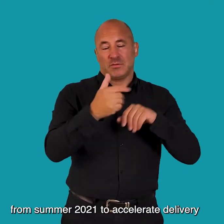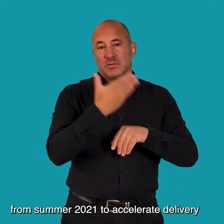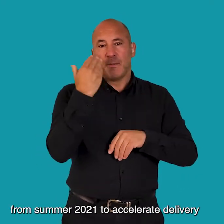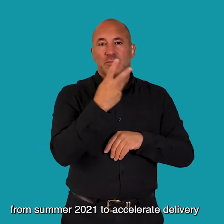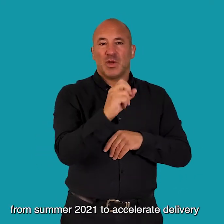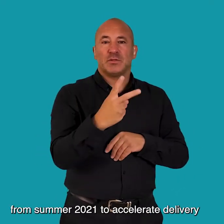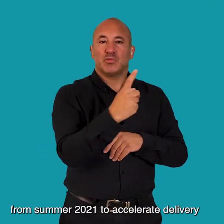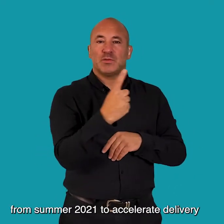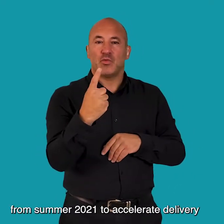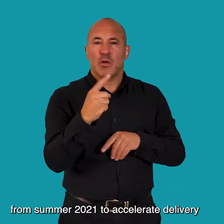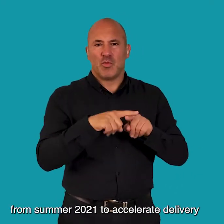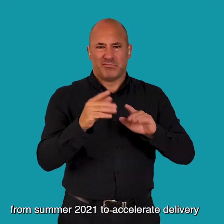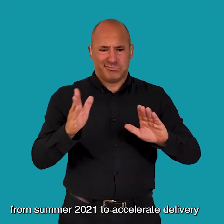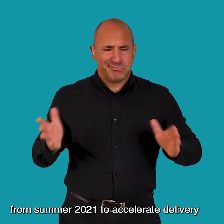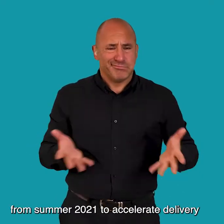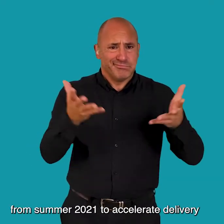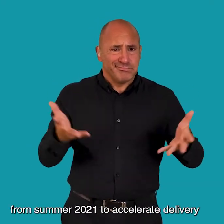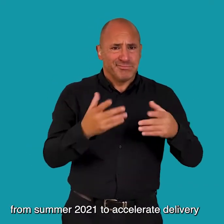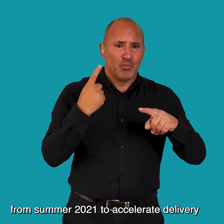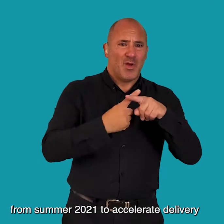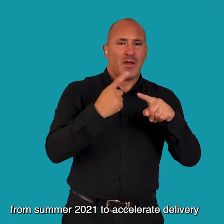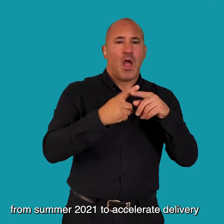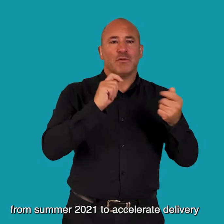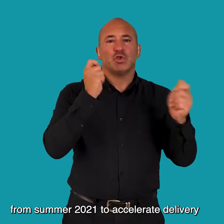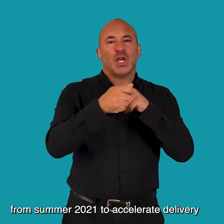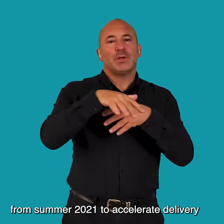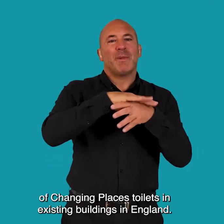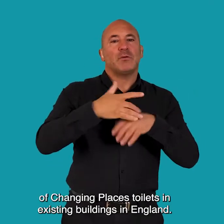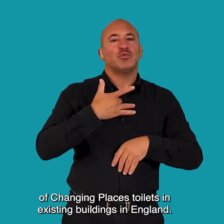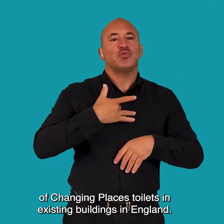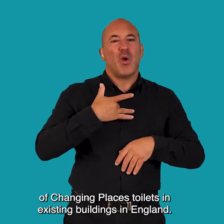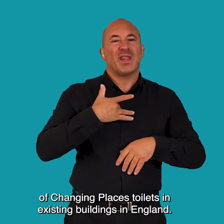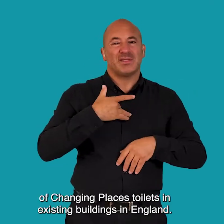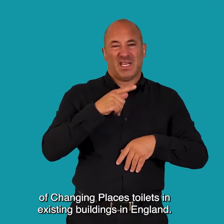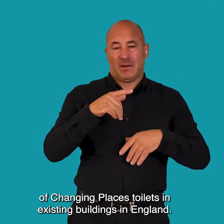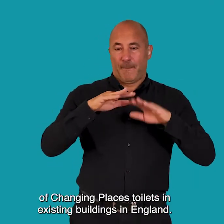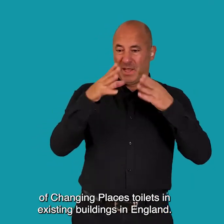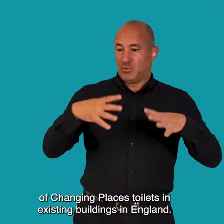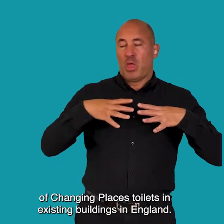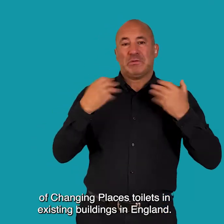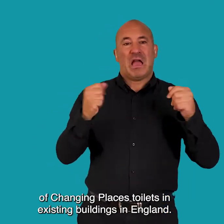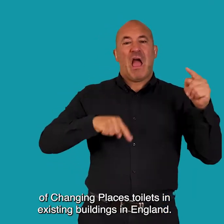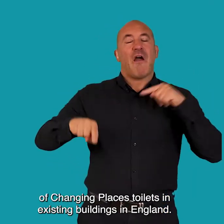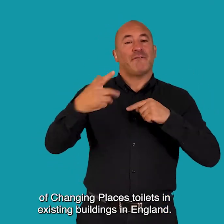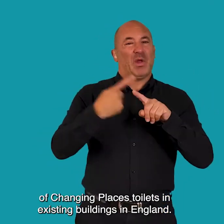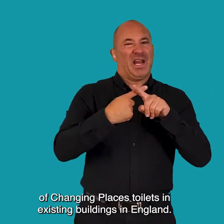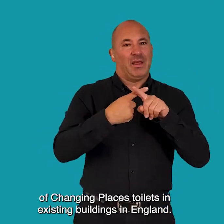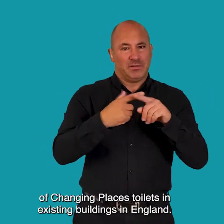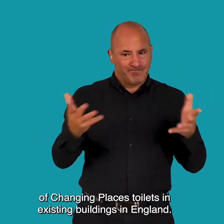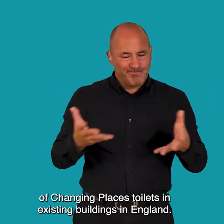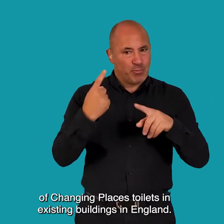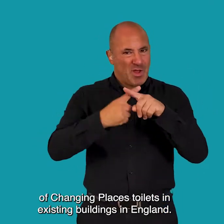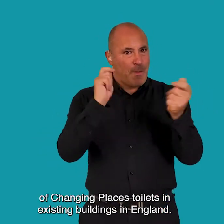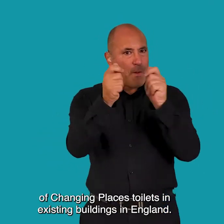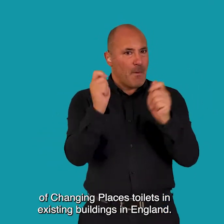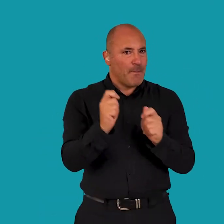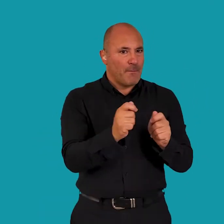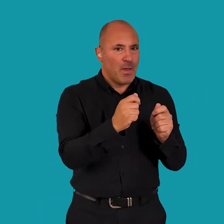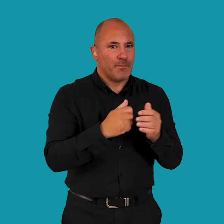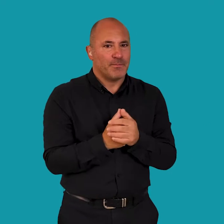summer 2021 to accelerate delivery of changing places toilets in existing buildings in England. We